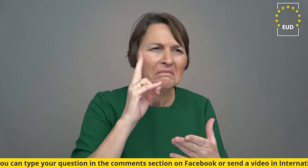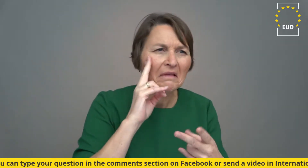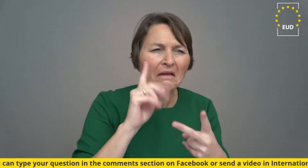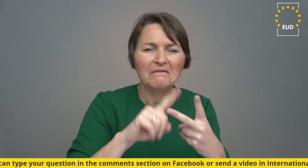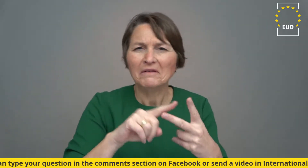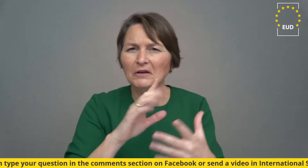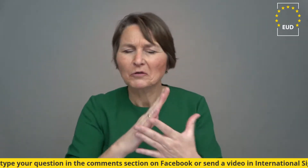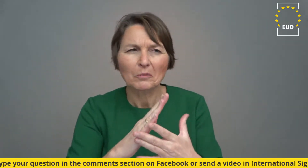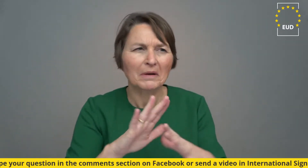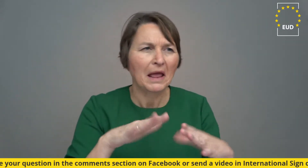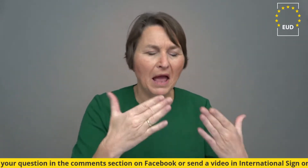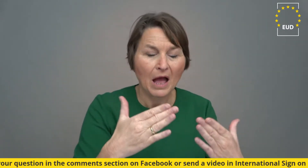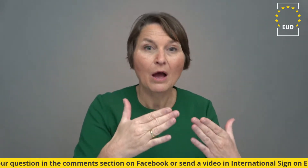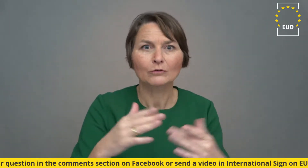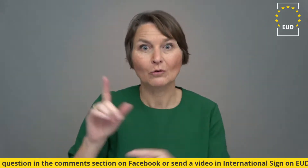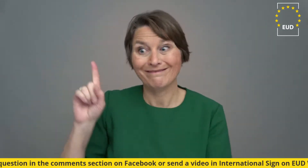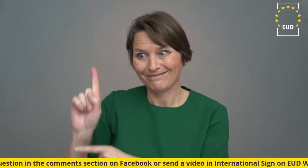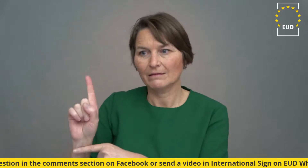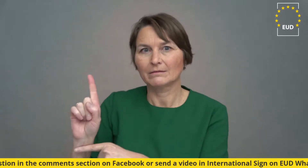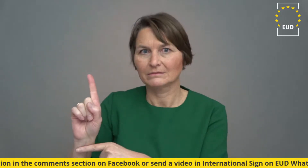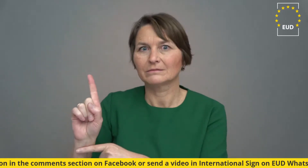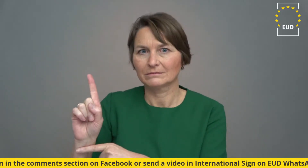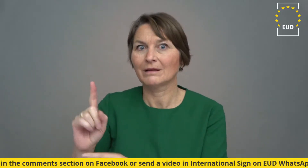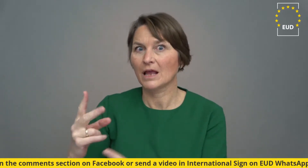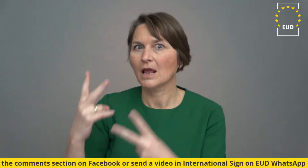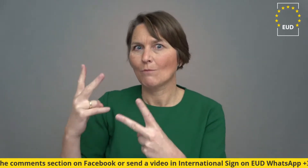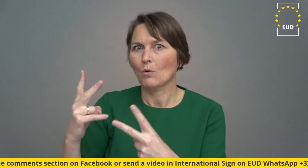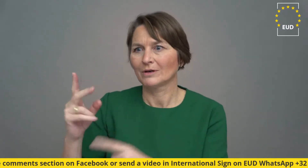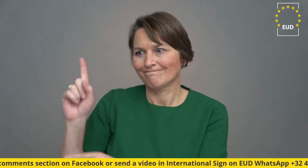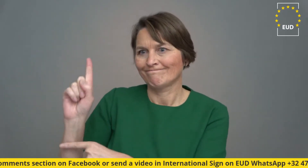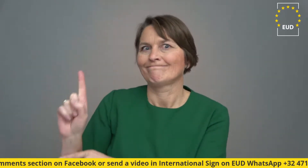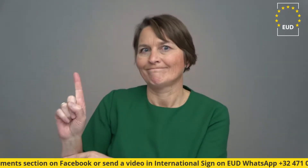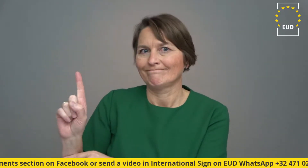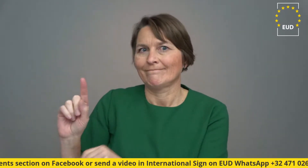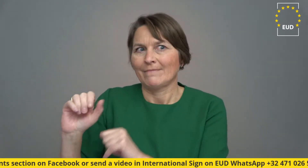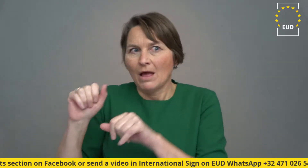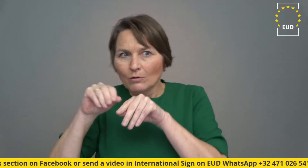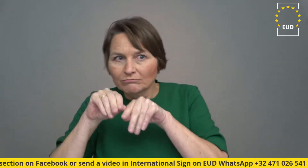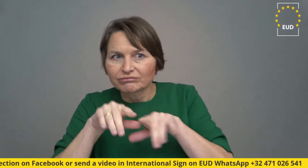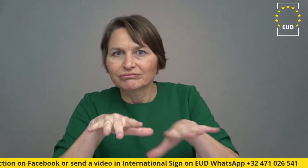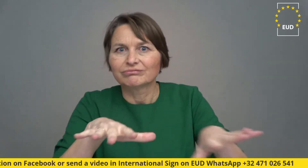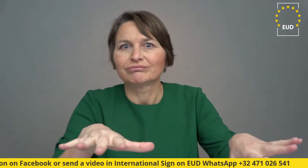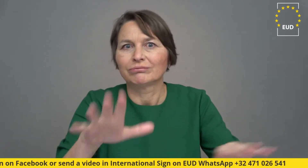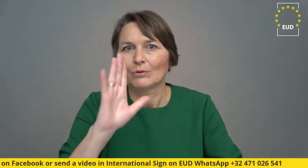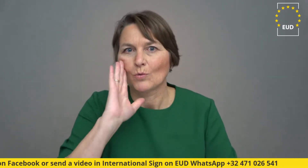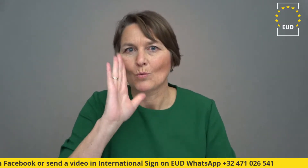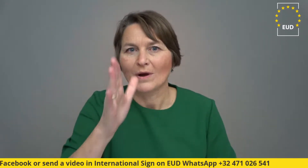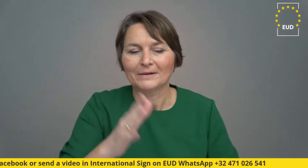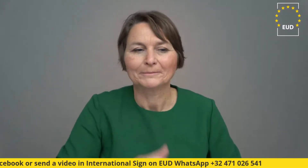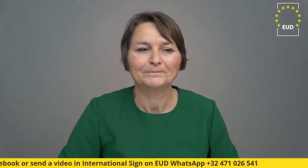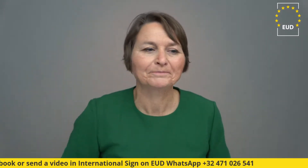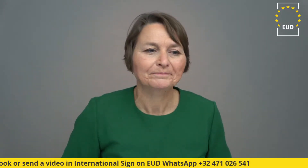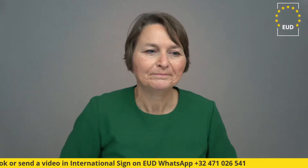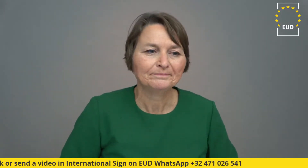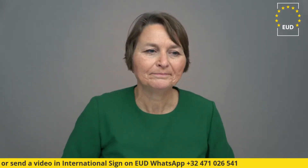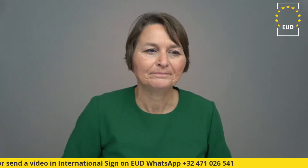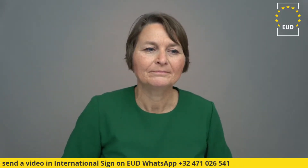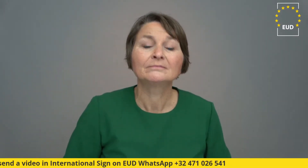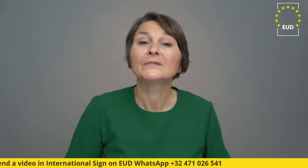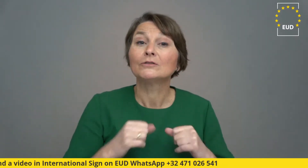important. So we need to look at that providing a sign language interpreter is more than just having the interpretation visible, but it comes with a lot more